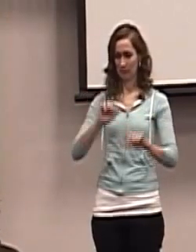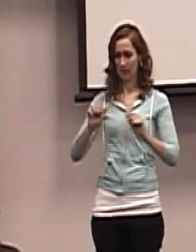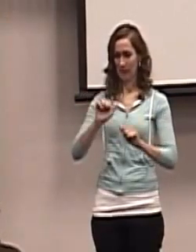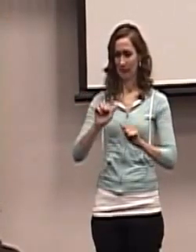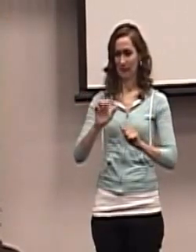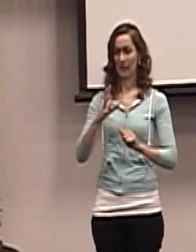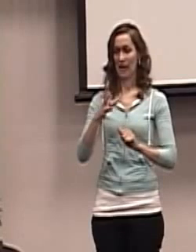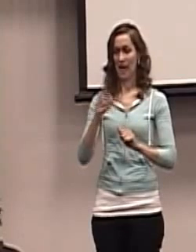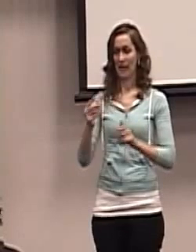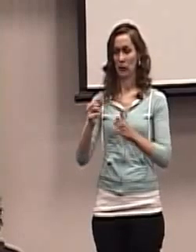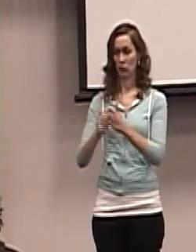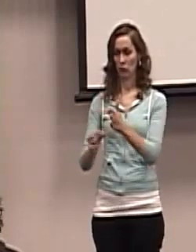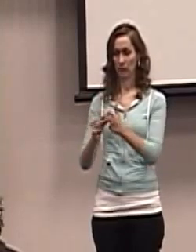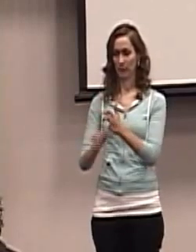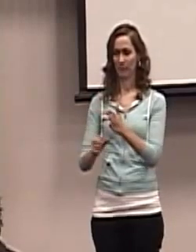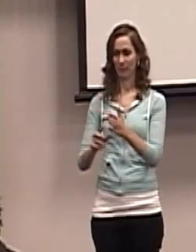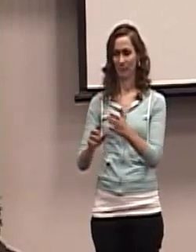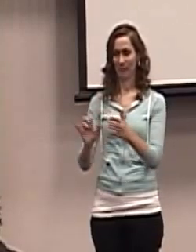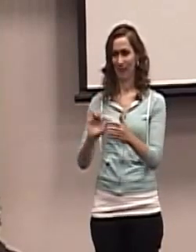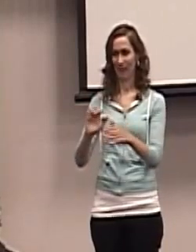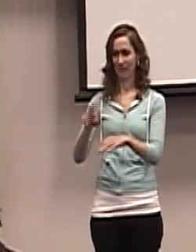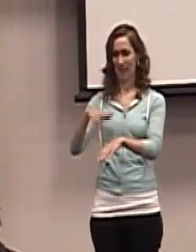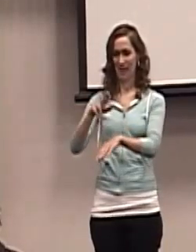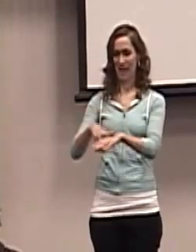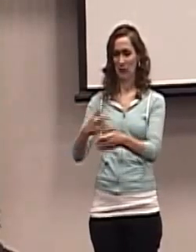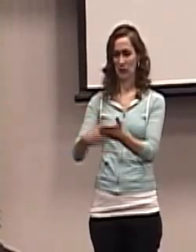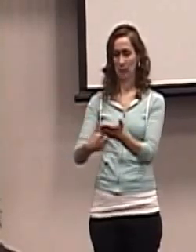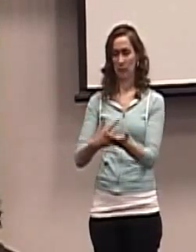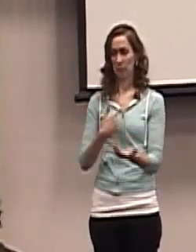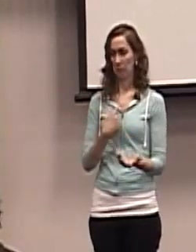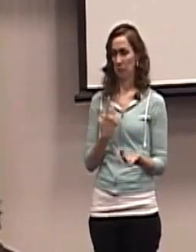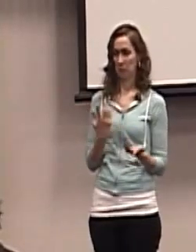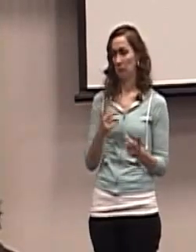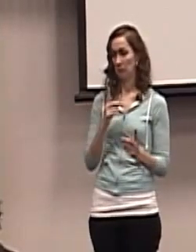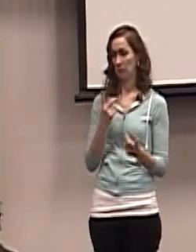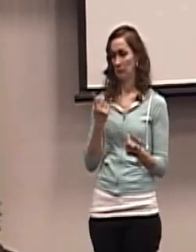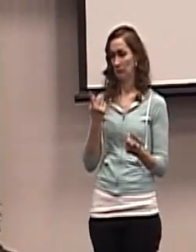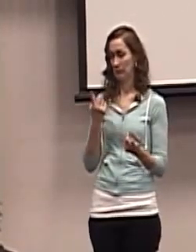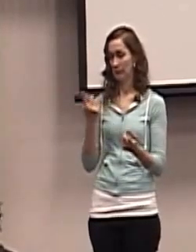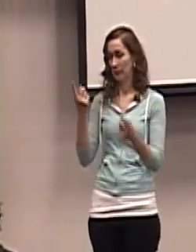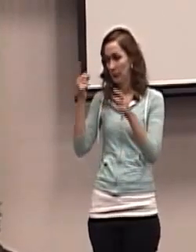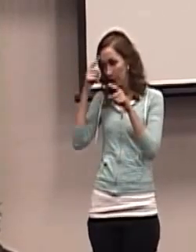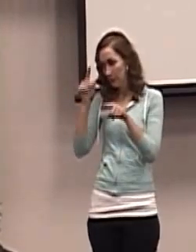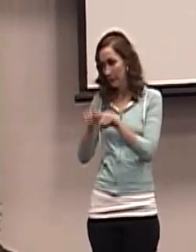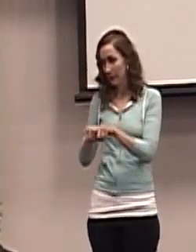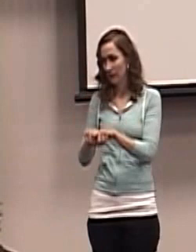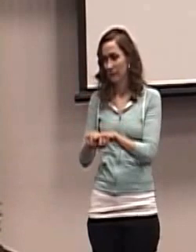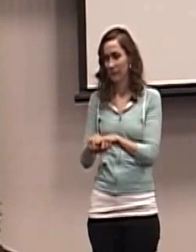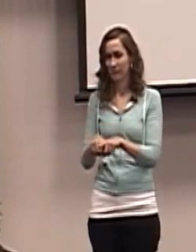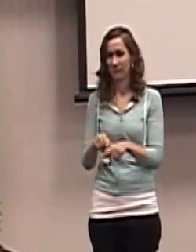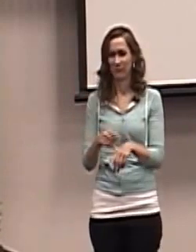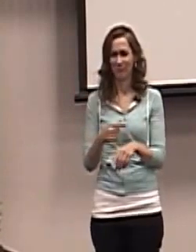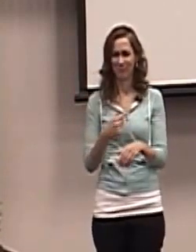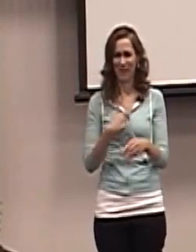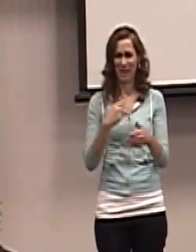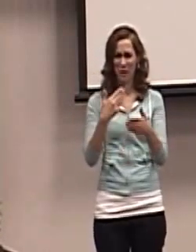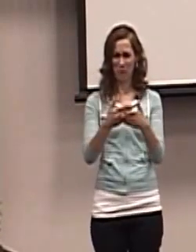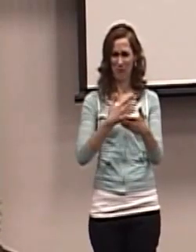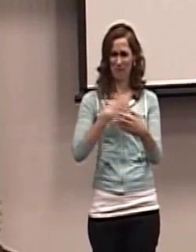national debate. And I agreed. By the time I got to the office, everybody at the office had already